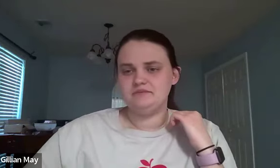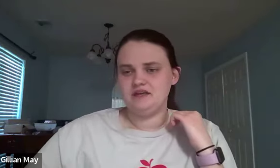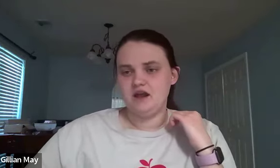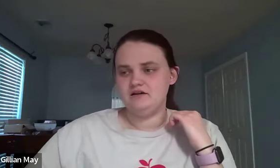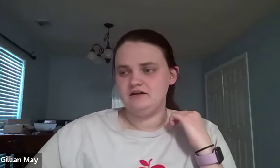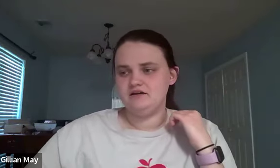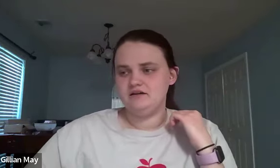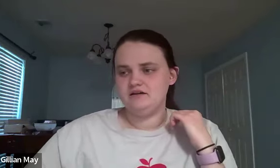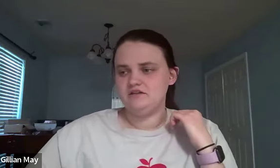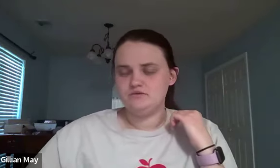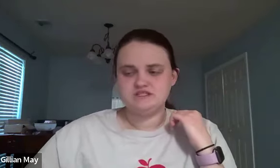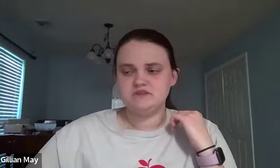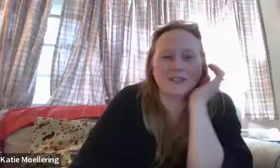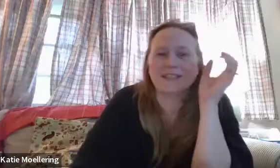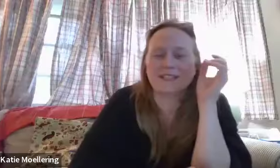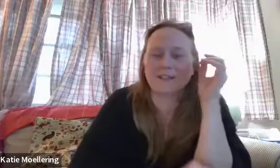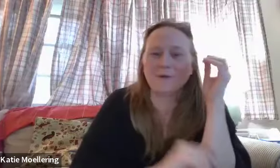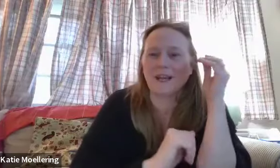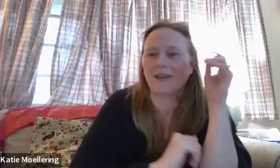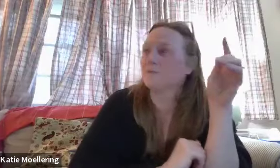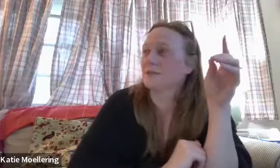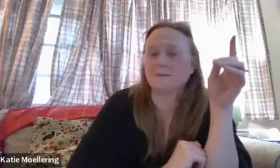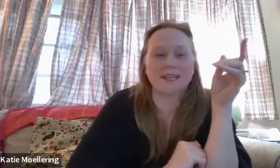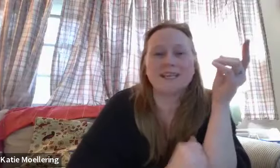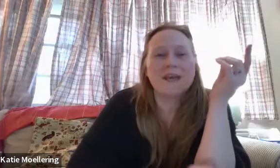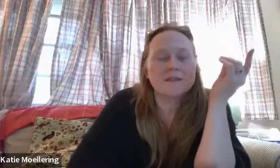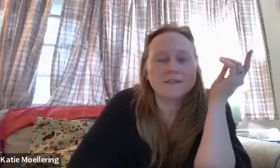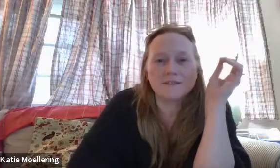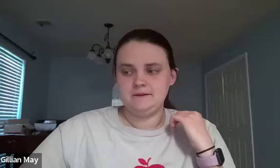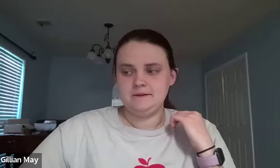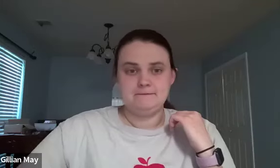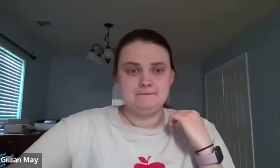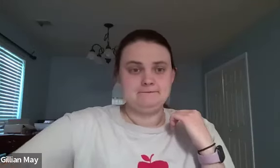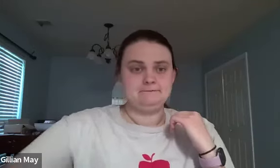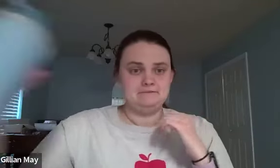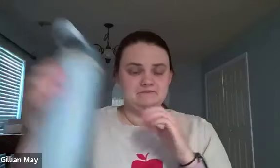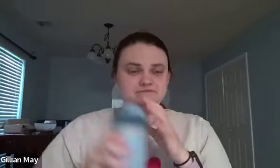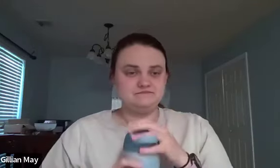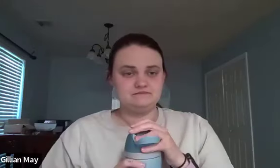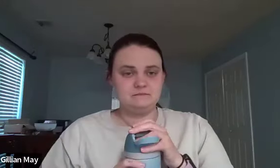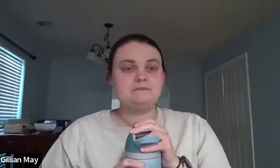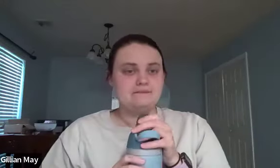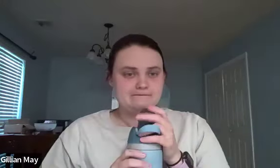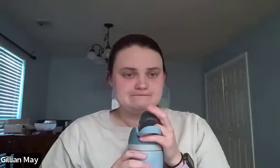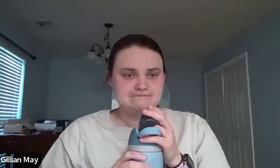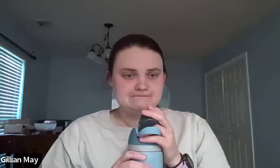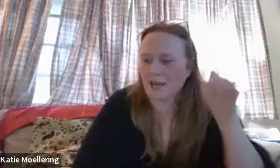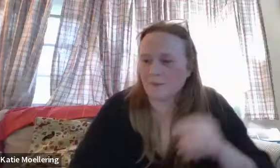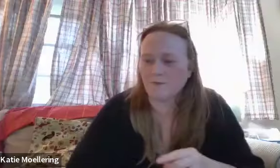but yeah. Hey, Jillian, I did want to add something. This occurred in the last class, and I don't think we've ever had it happen